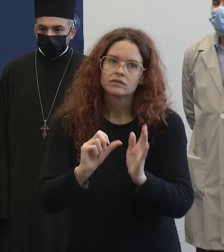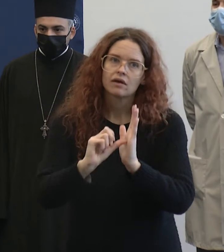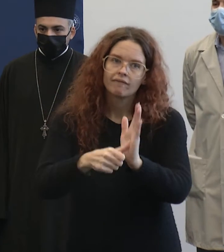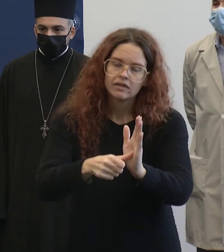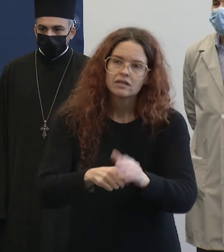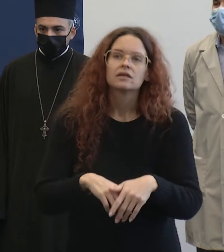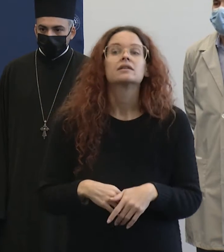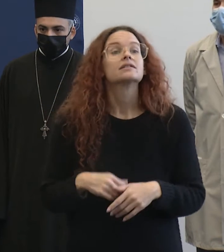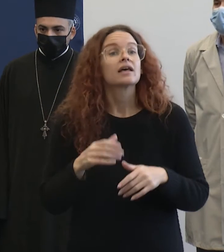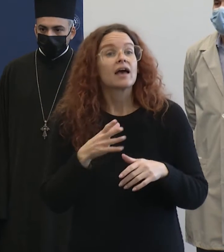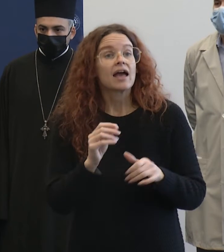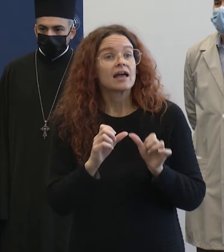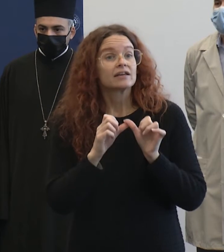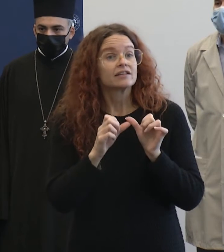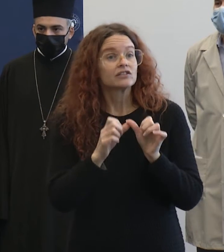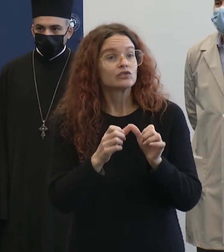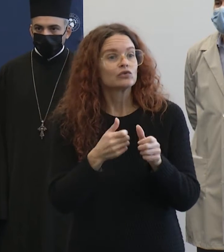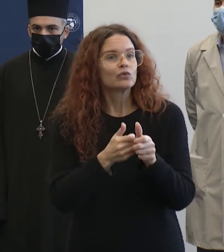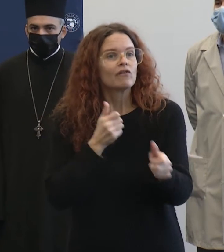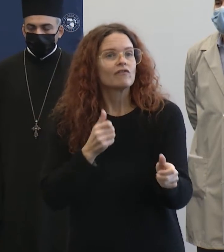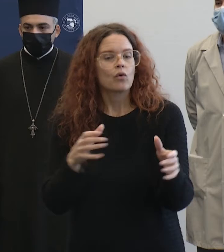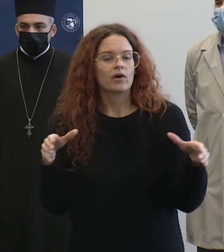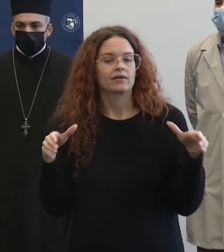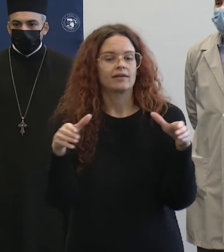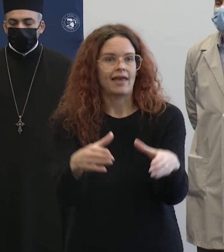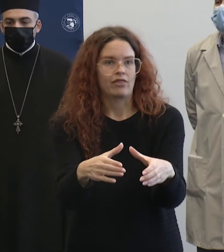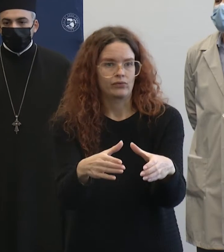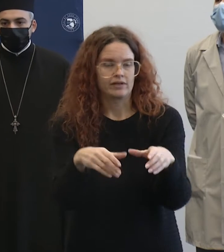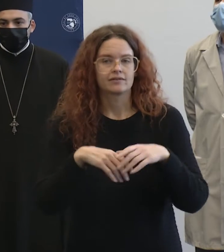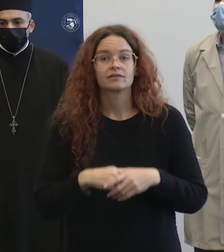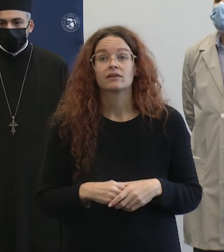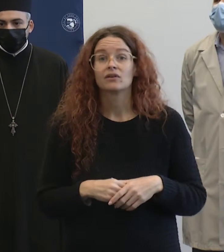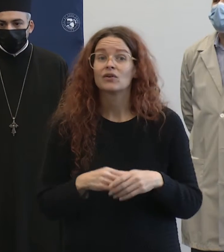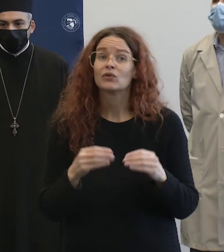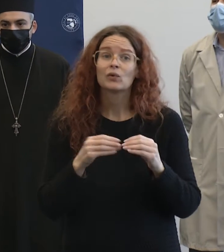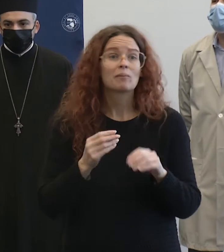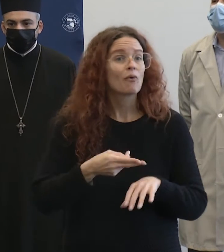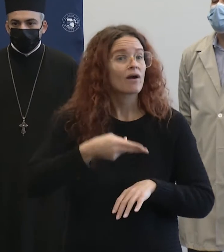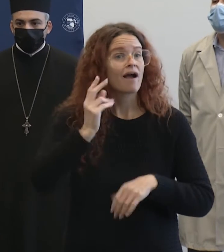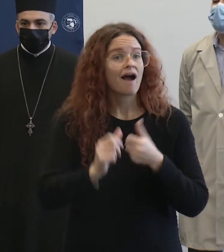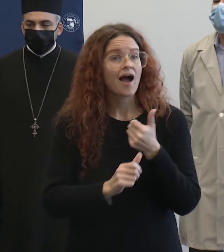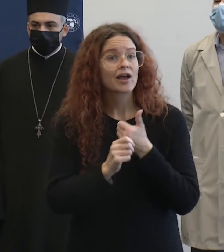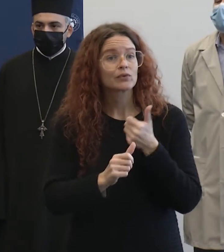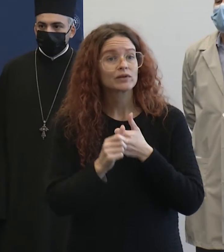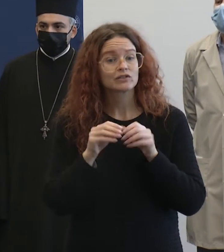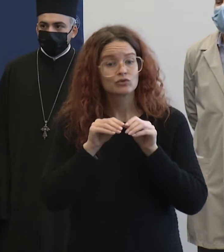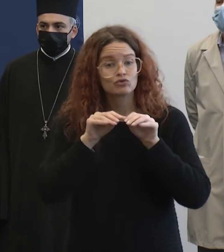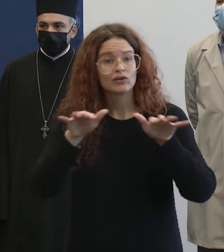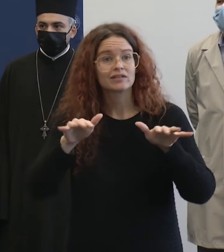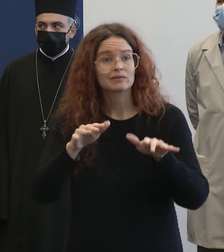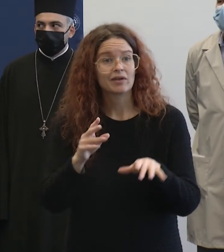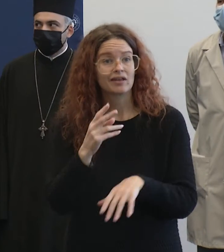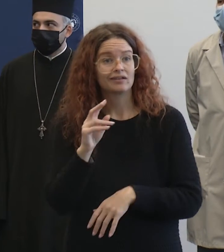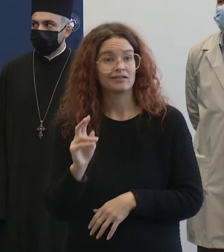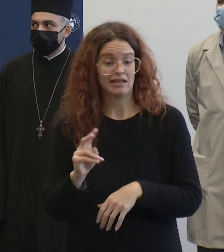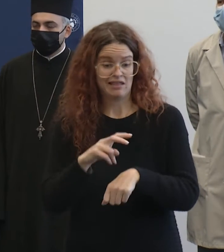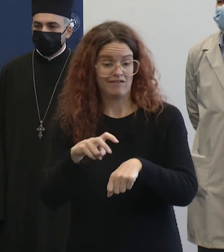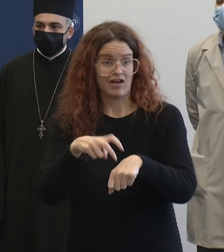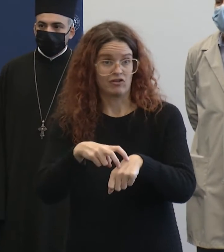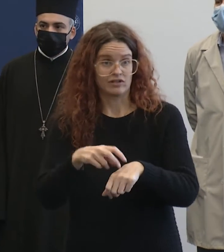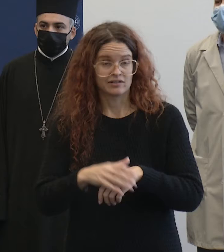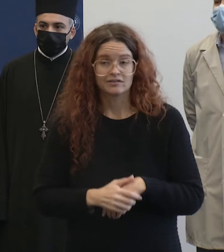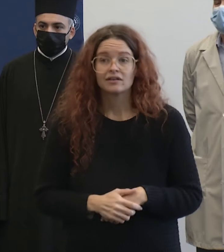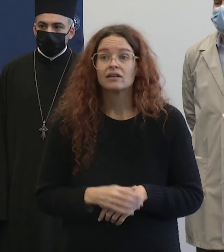and continue keeping away from gatherings. You are at much higher risk of carrying and transmitting the virus. Until we have a very